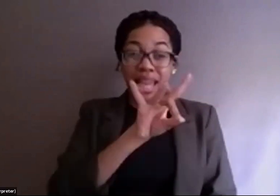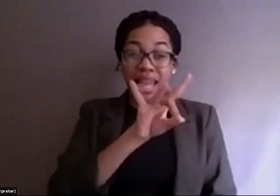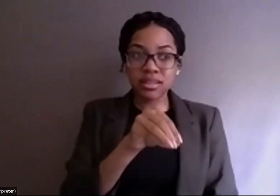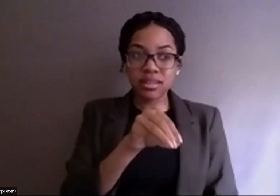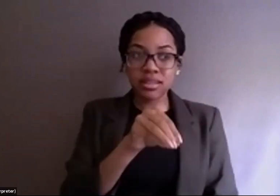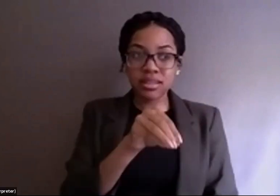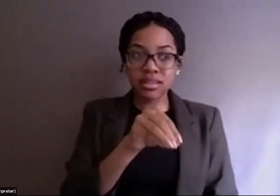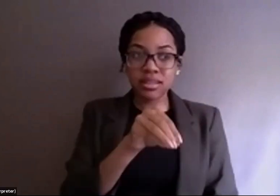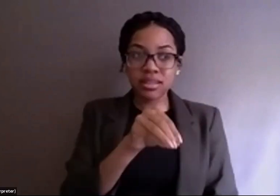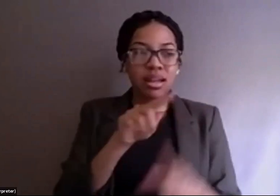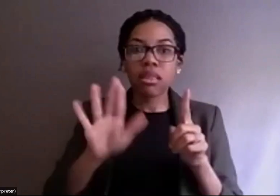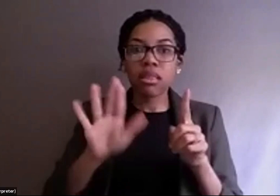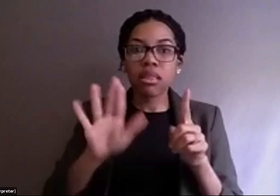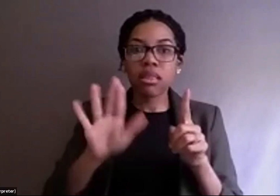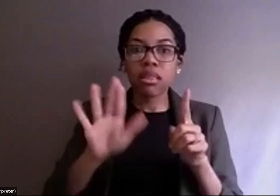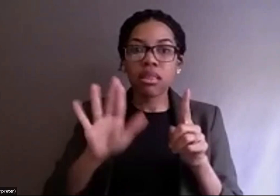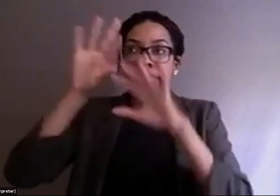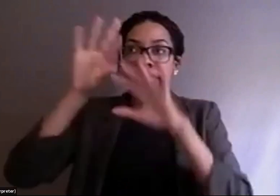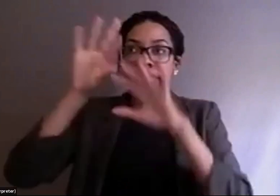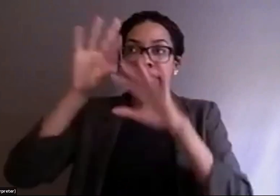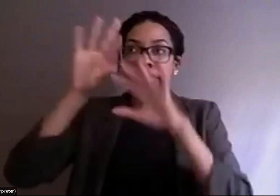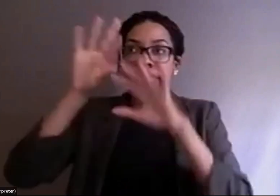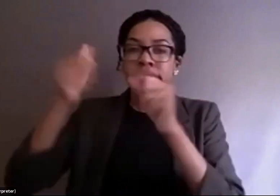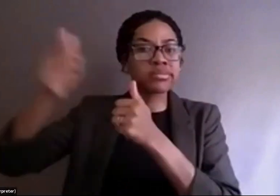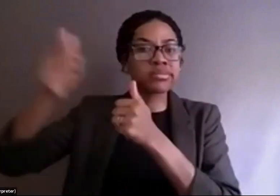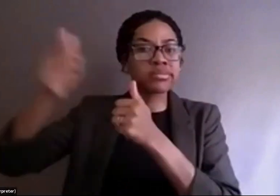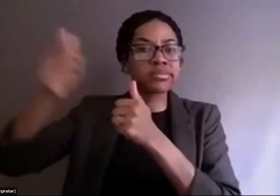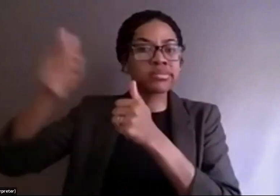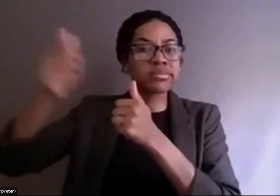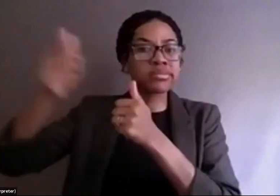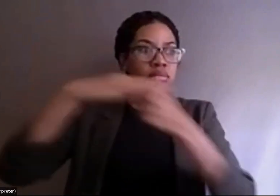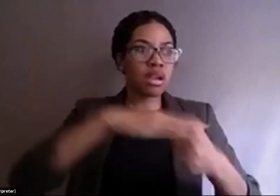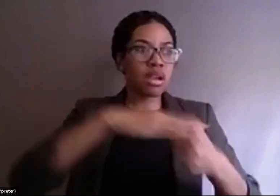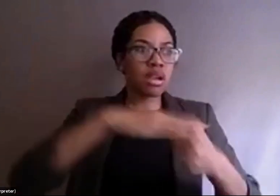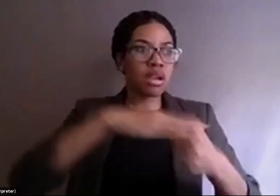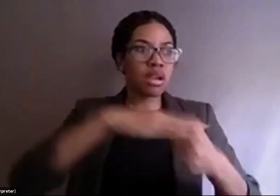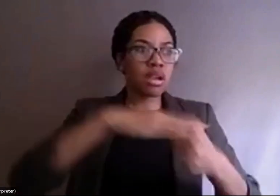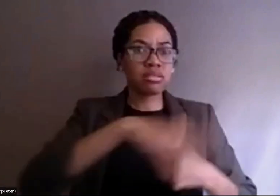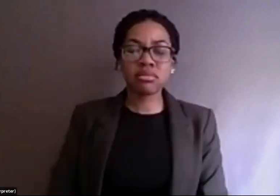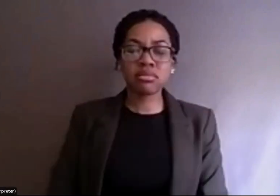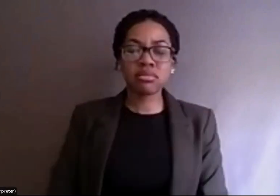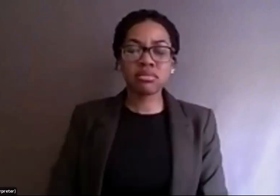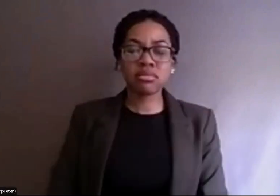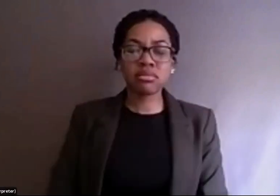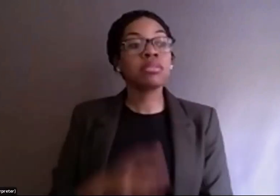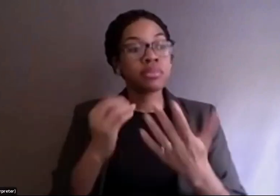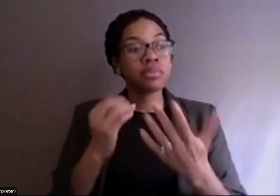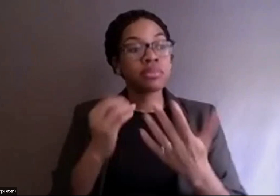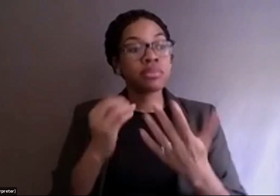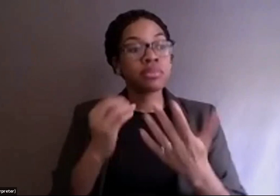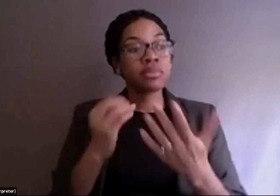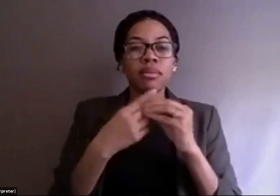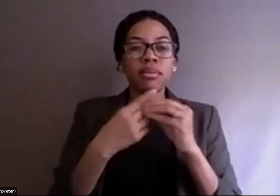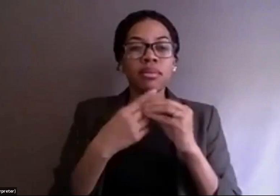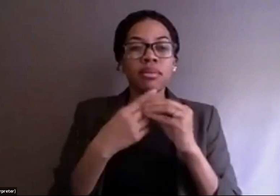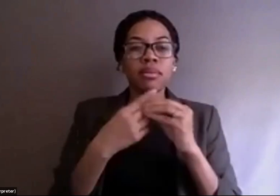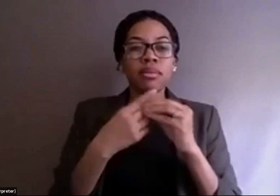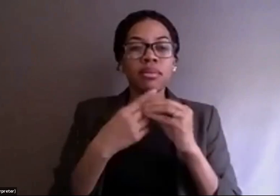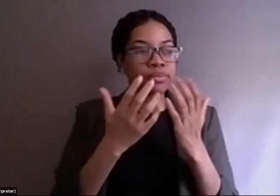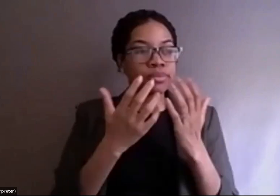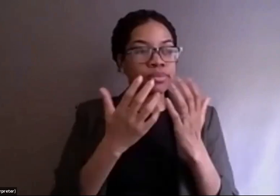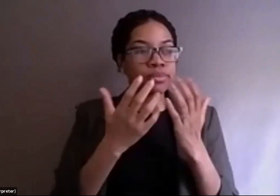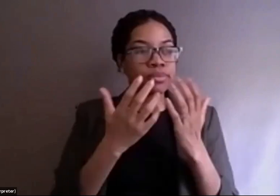political establishment. So, I mean, as opposed to going to protest as we usually did in the past and